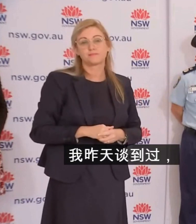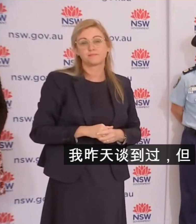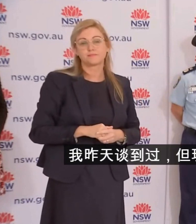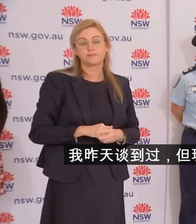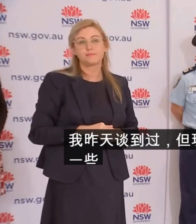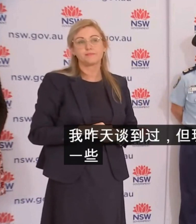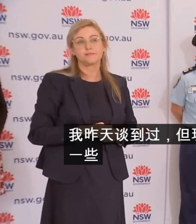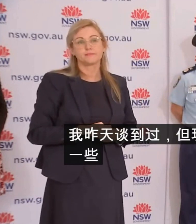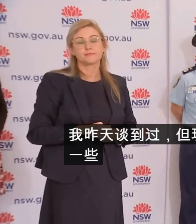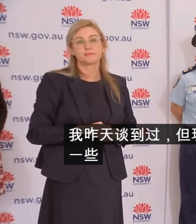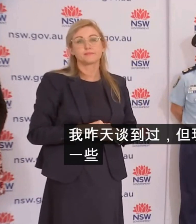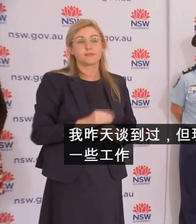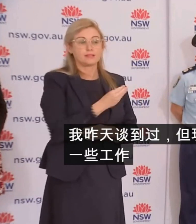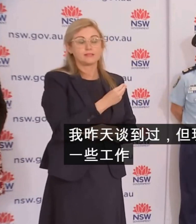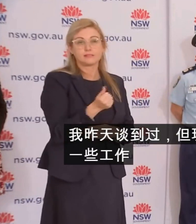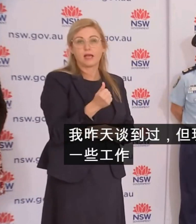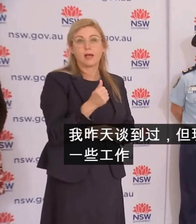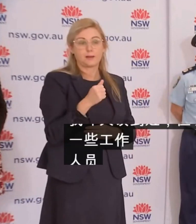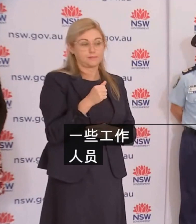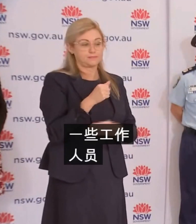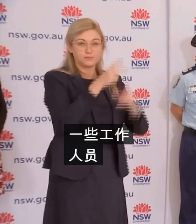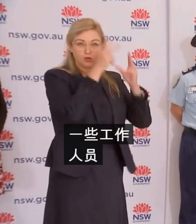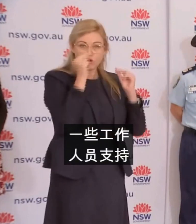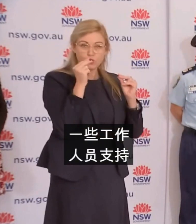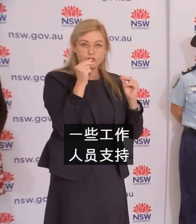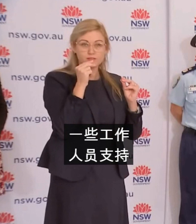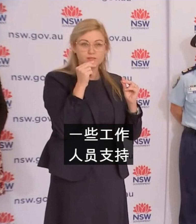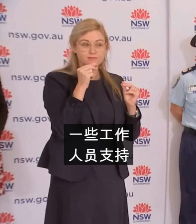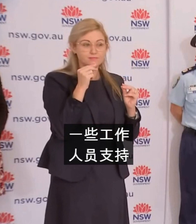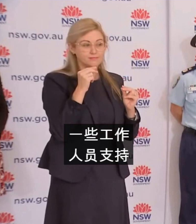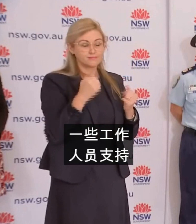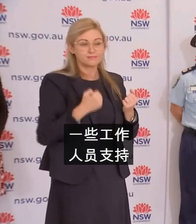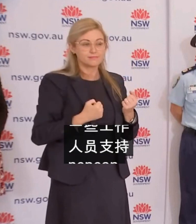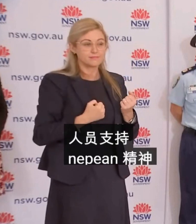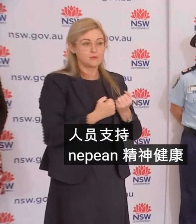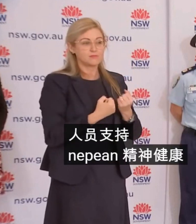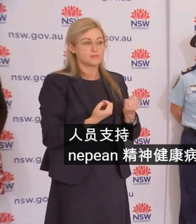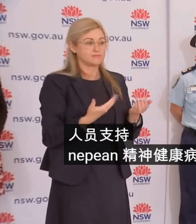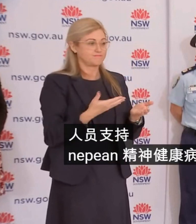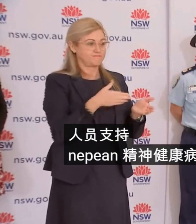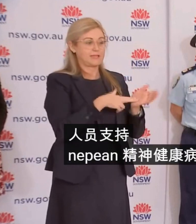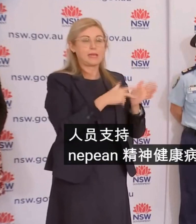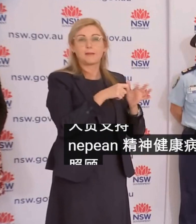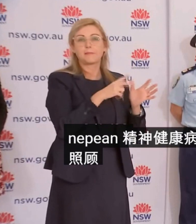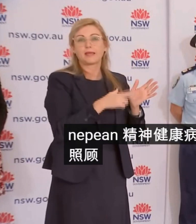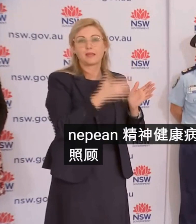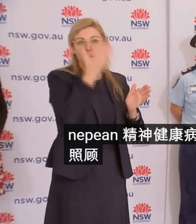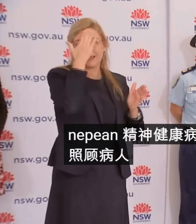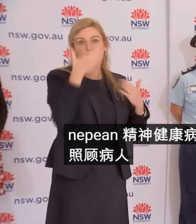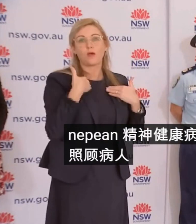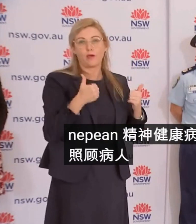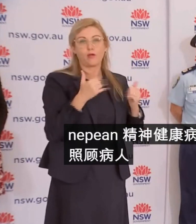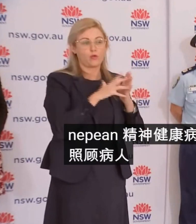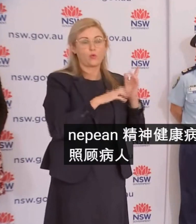about yesterday, but there are a number of staff who are now backing in the staff at Nepean in the mental health ward and looking after